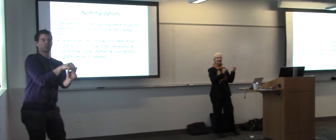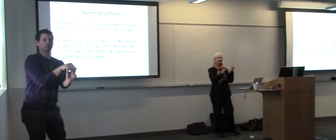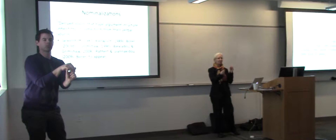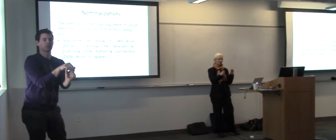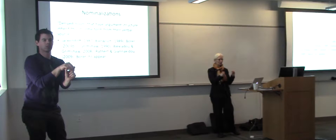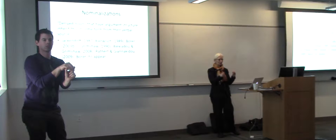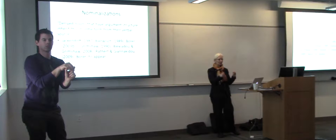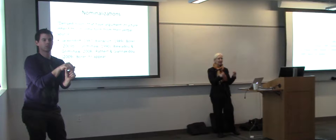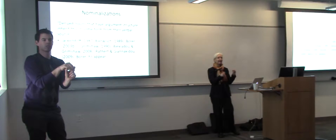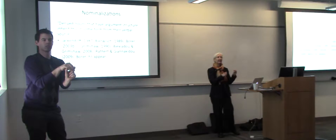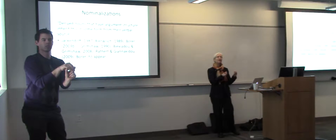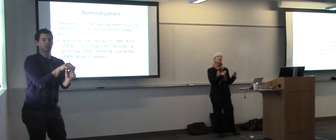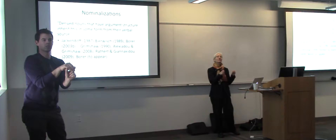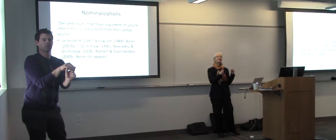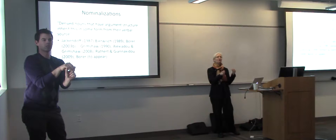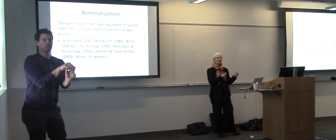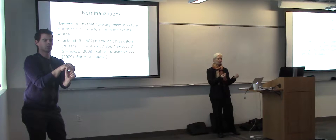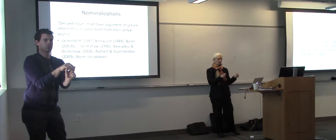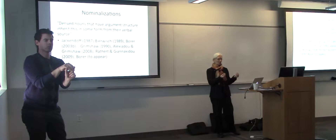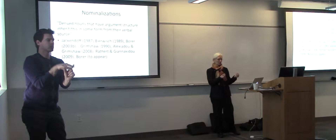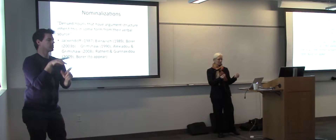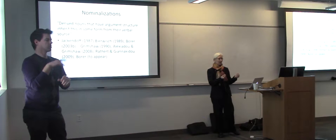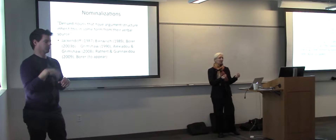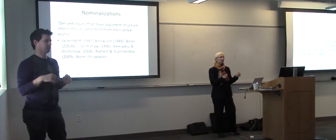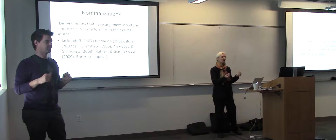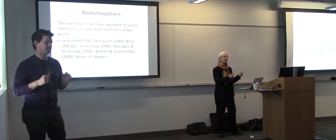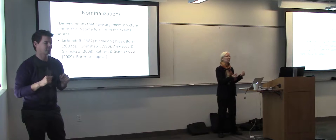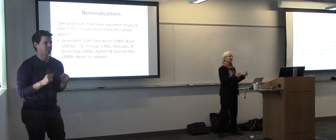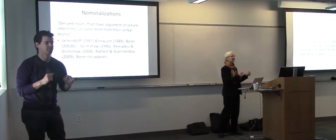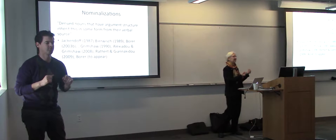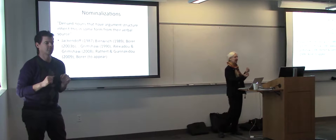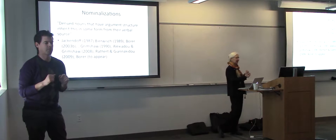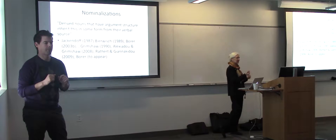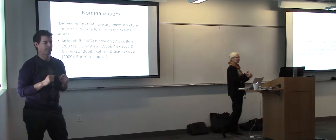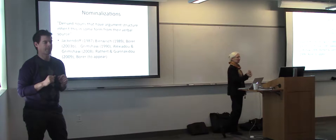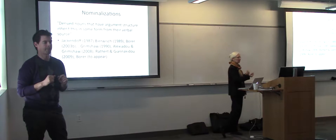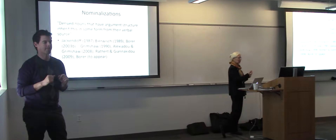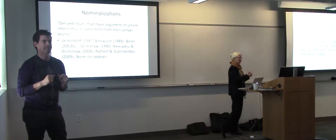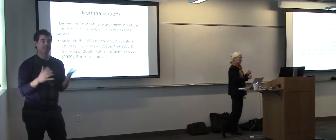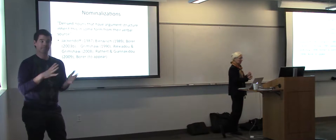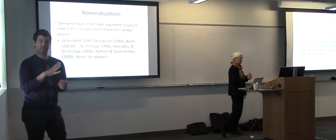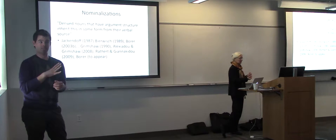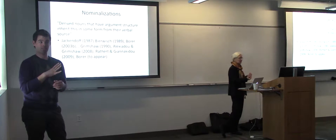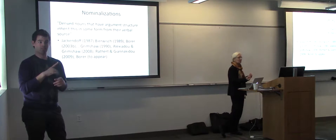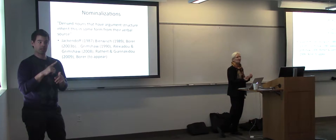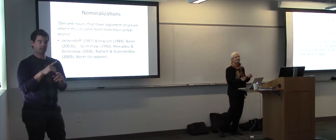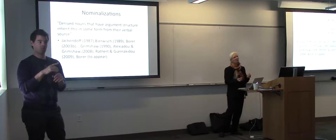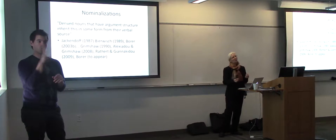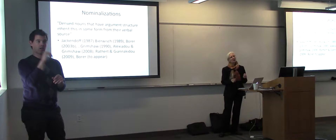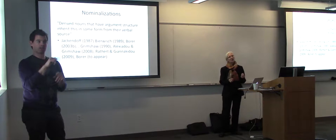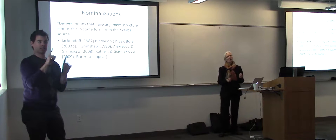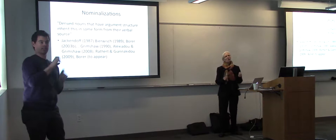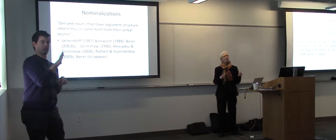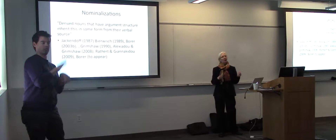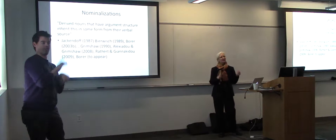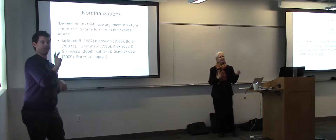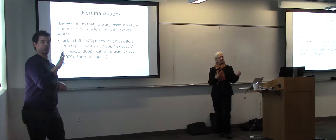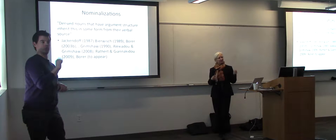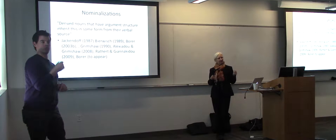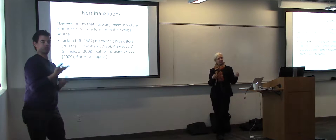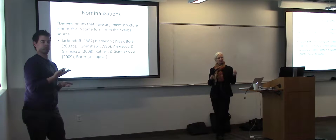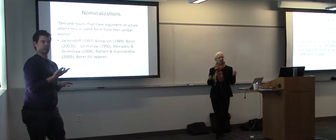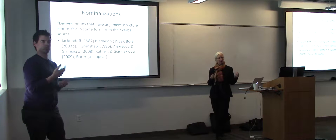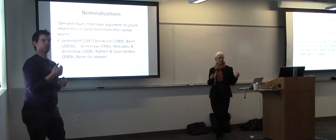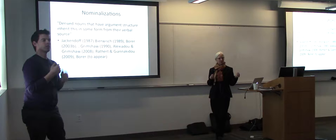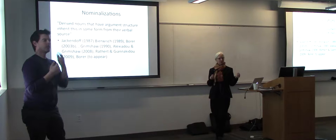manipulable, flexible in the verbal form. So you can test the verbal forms for what